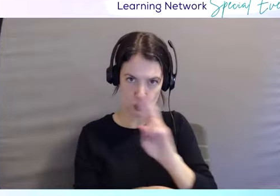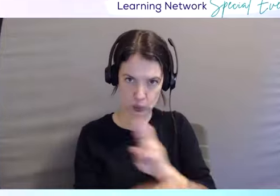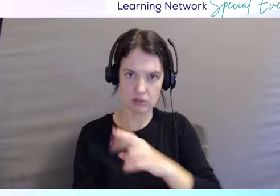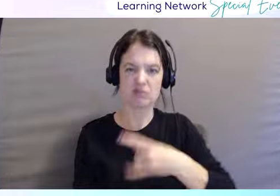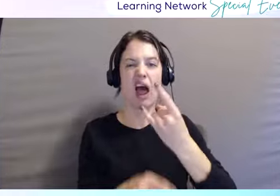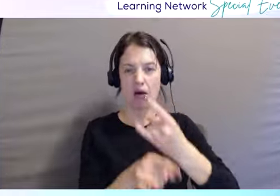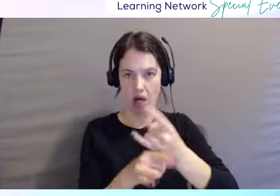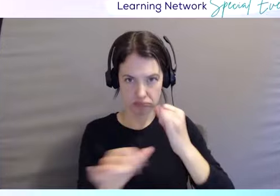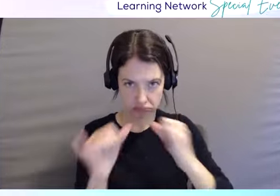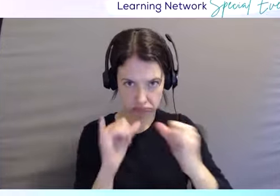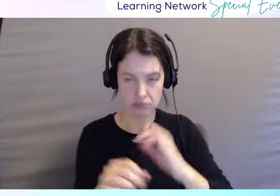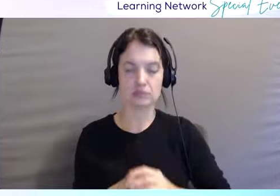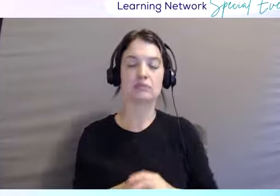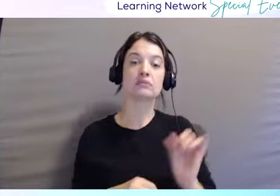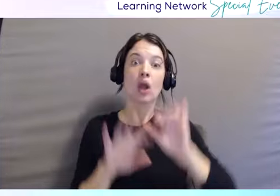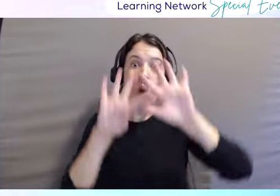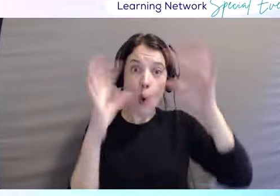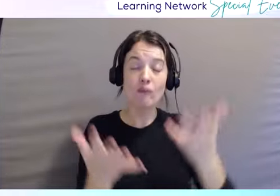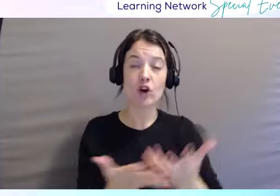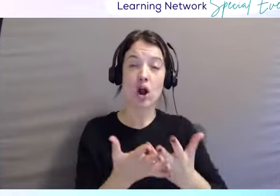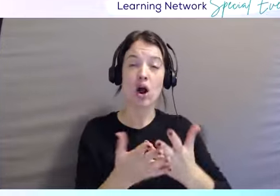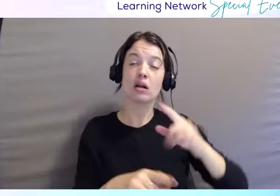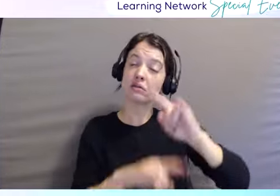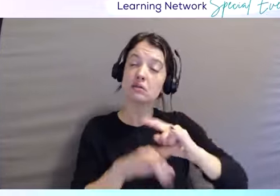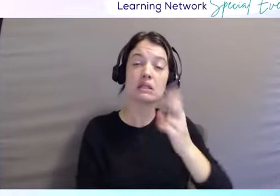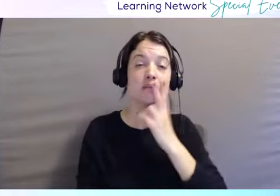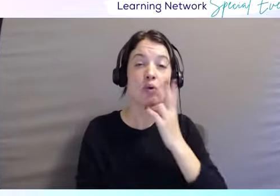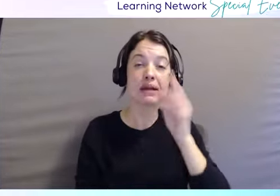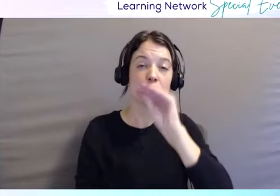the overall smoking rate in the country is now well under 20%. But in